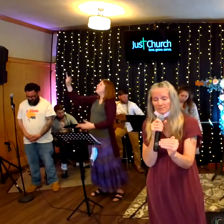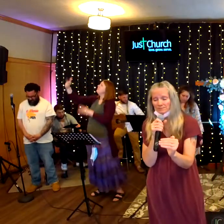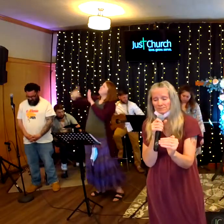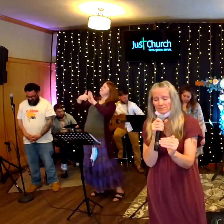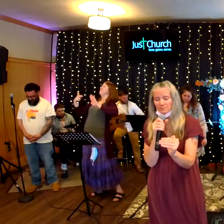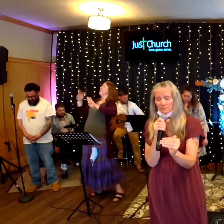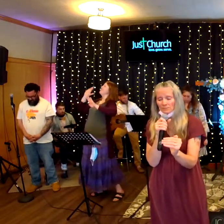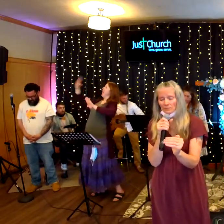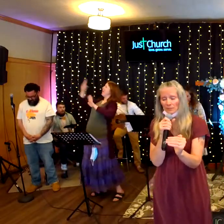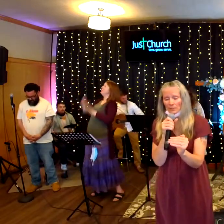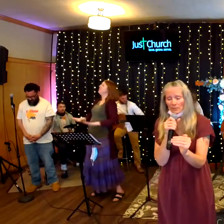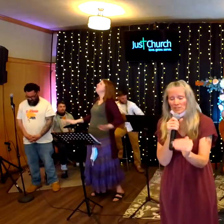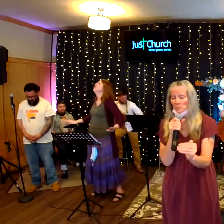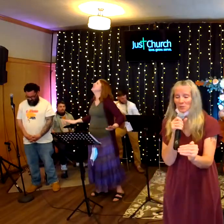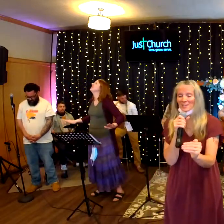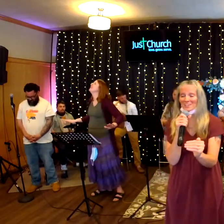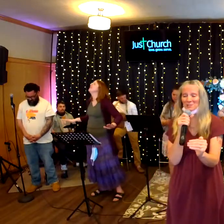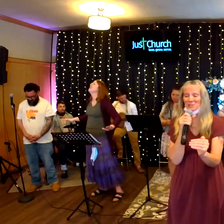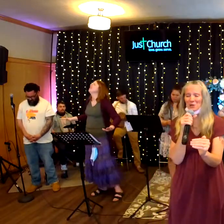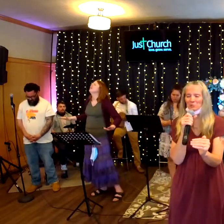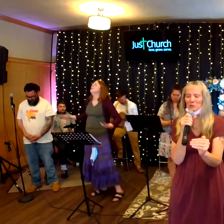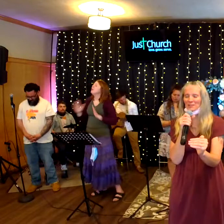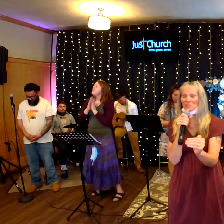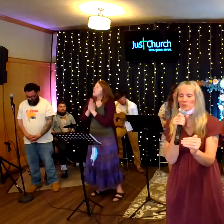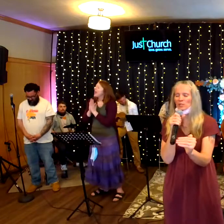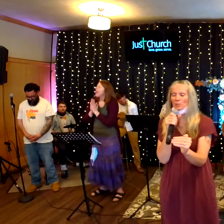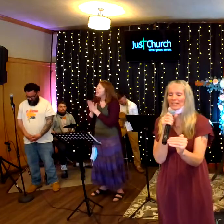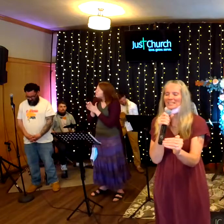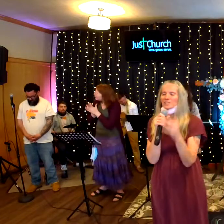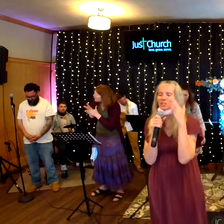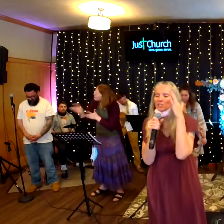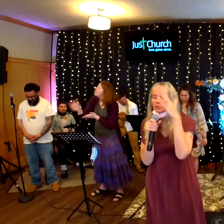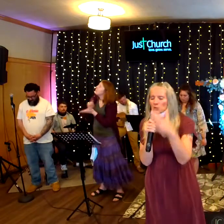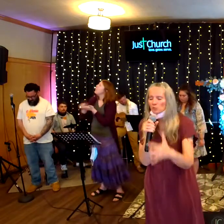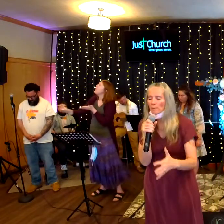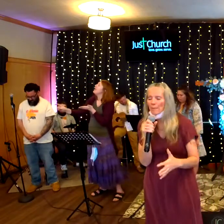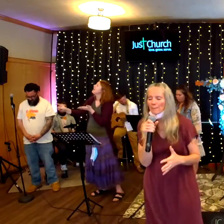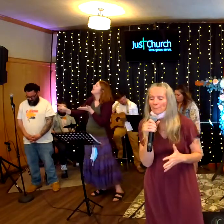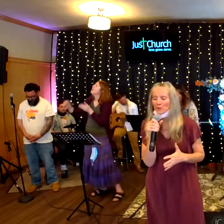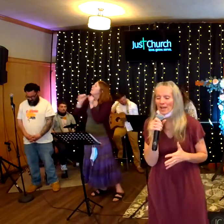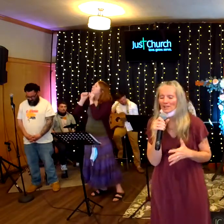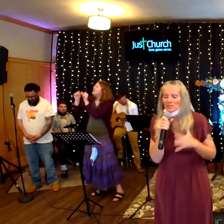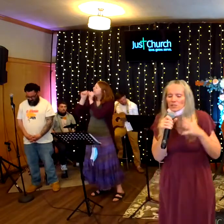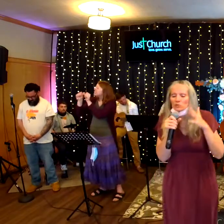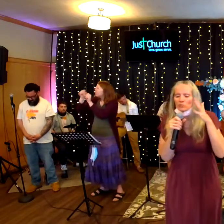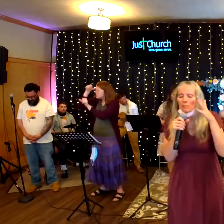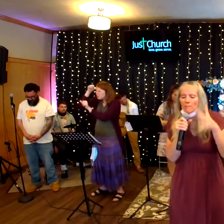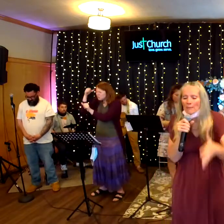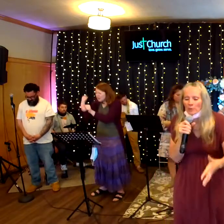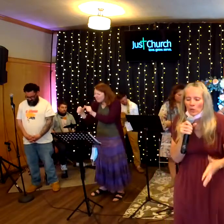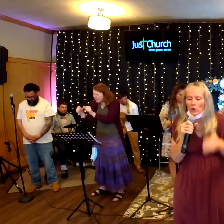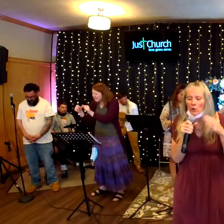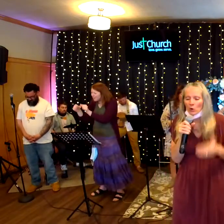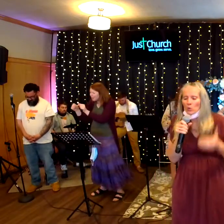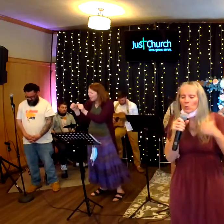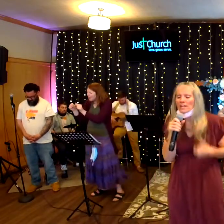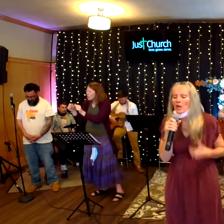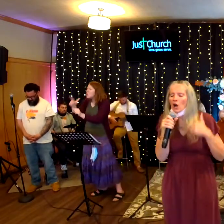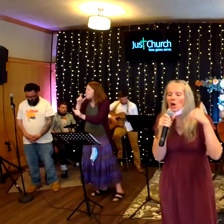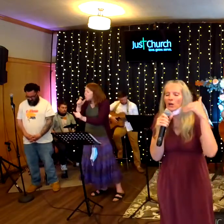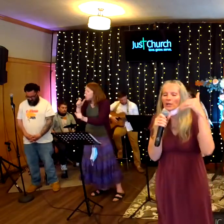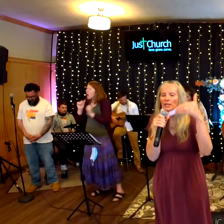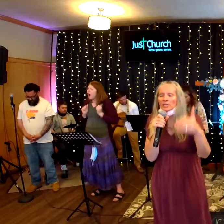children. I just pray that as we go throughout this week, we can continue to remember that, continue to remember who